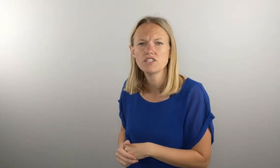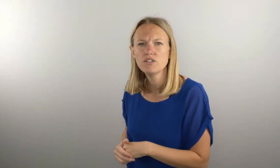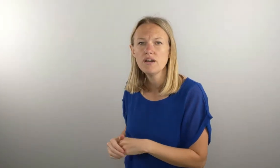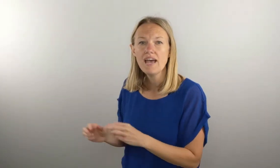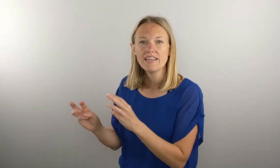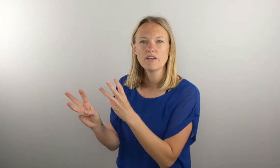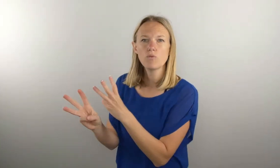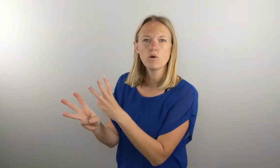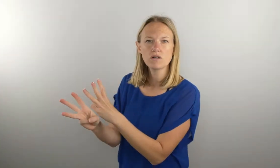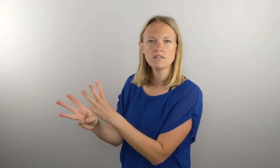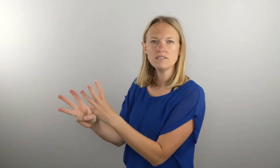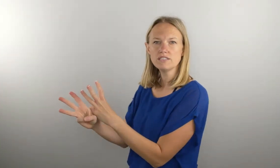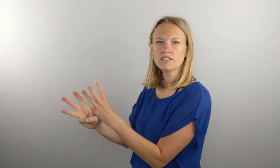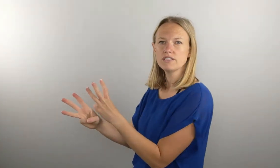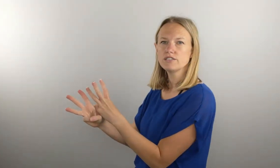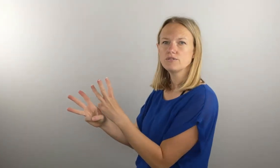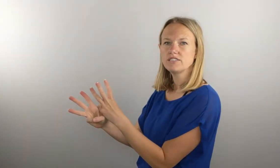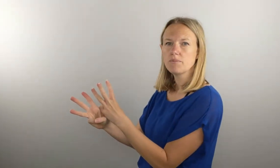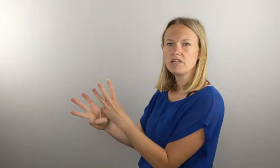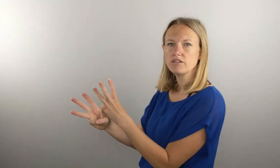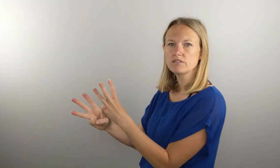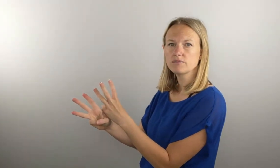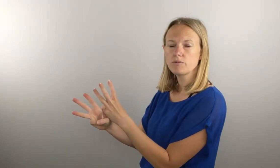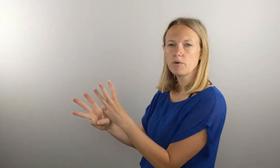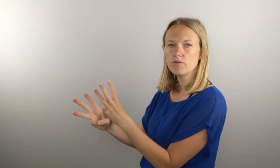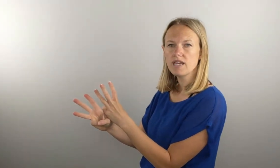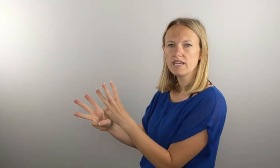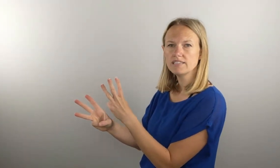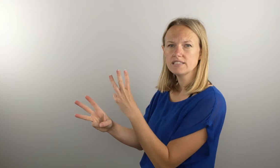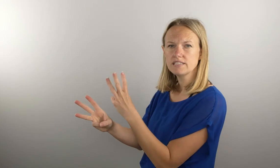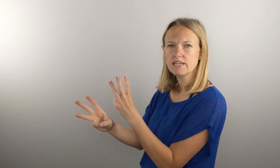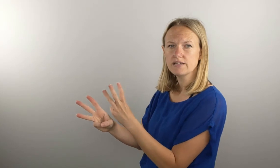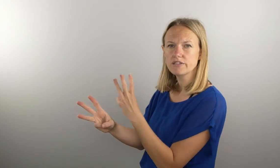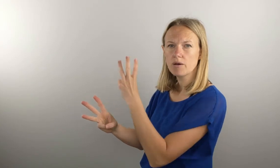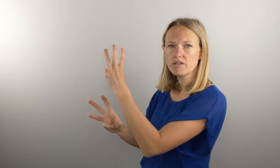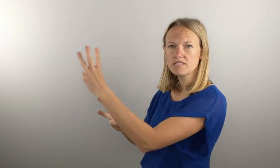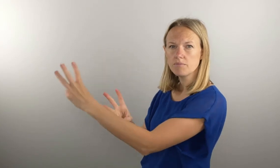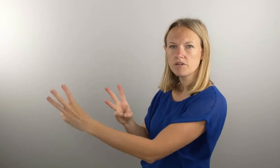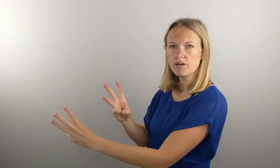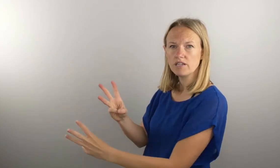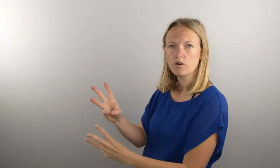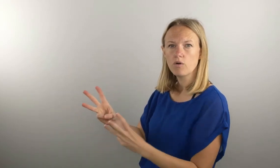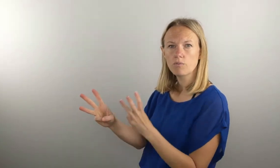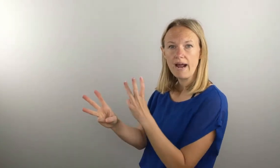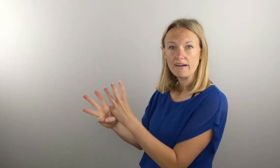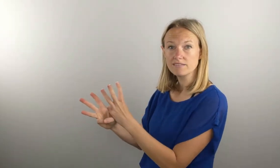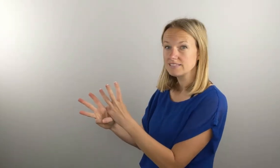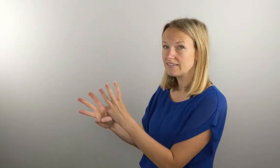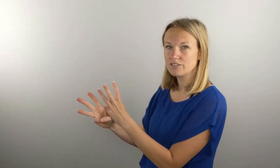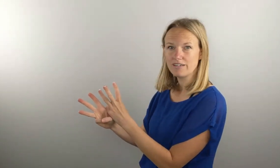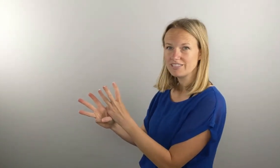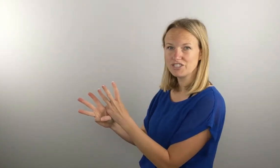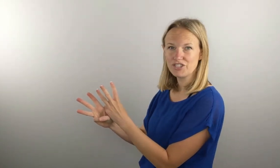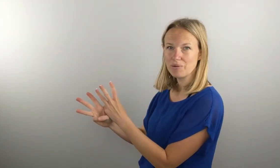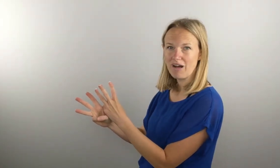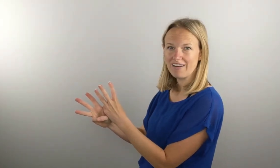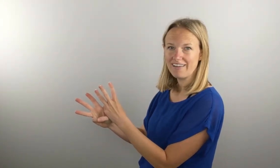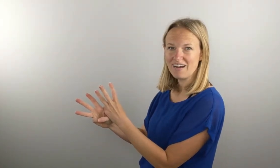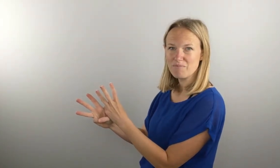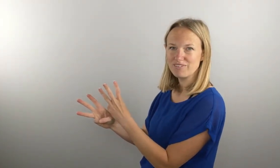to. And then world, you're going to do W's with both hands, and you take your dominant W and you go around. Now you don't have to turn your body. I'm only